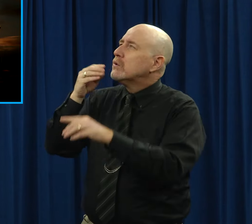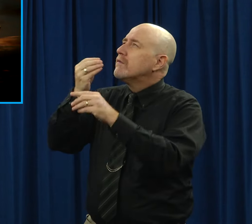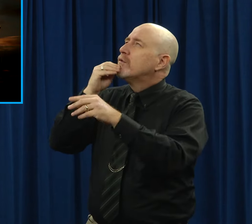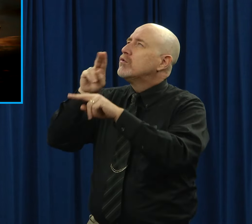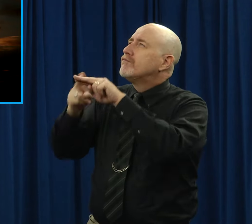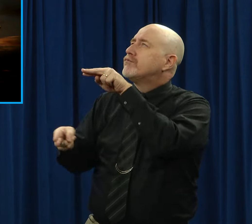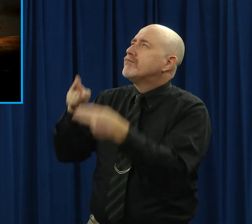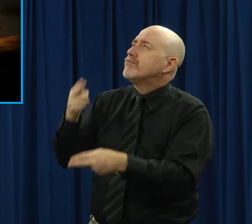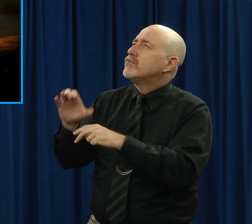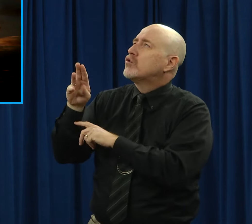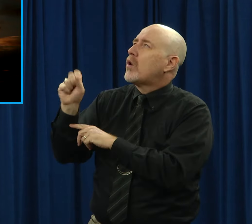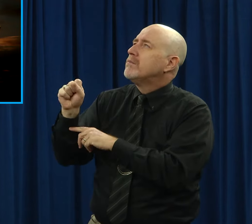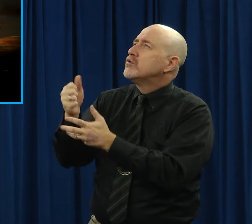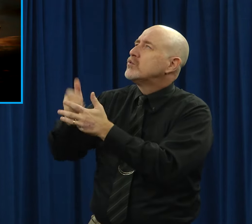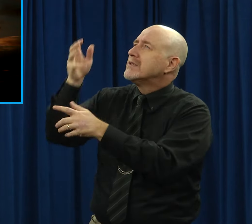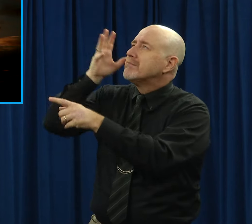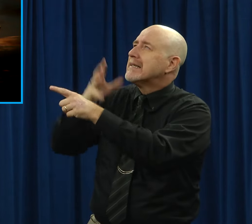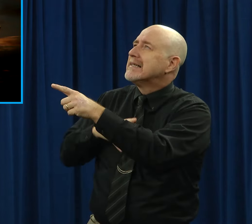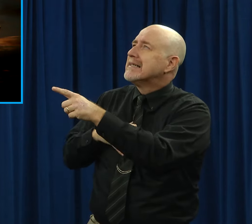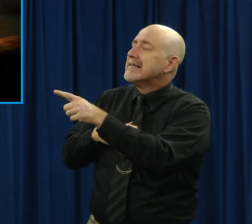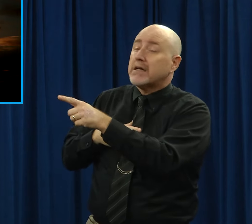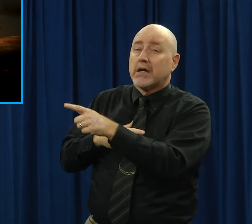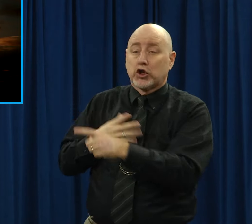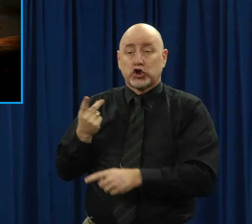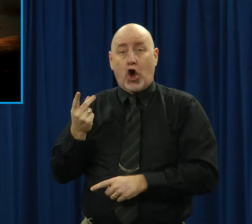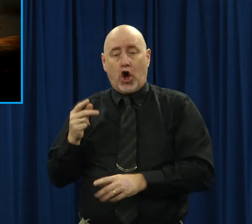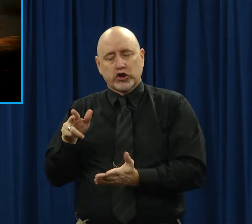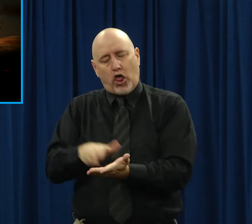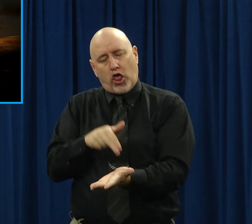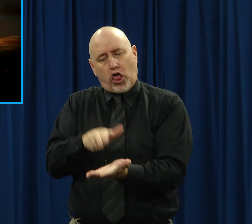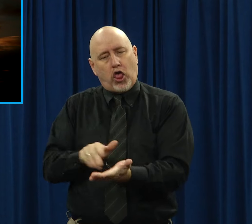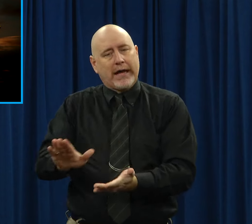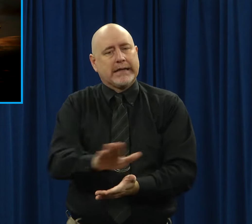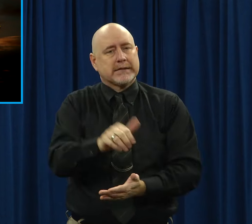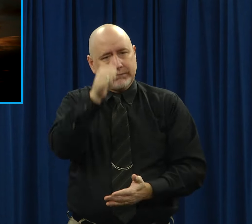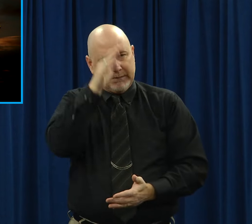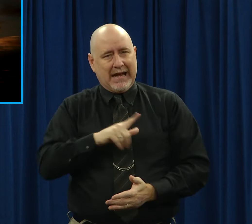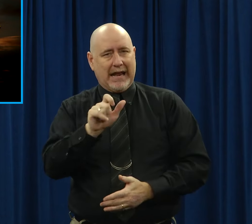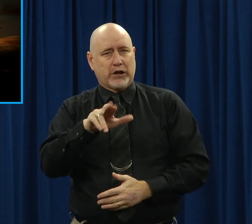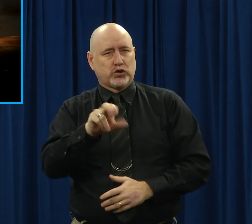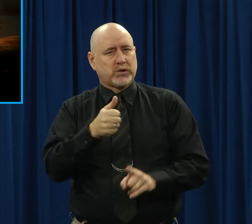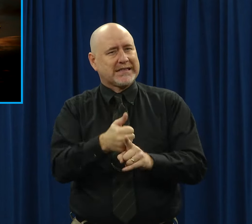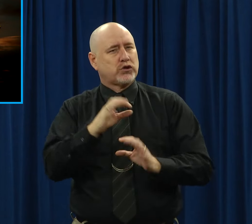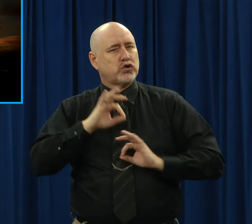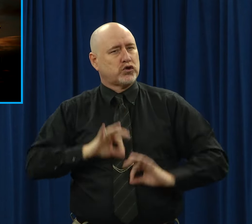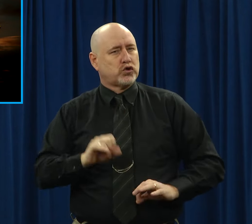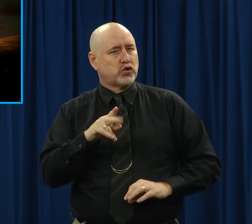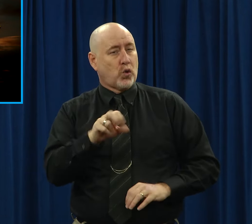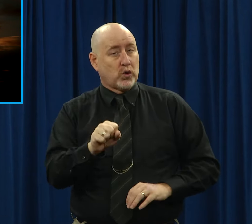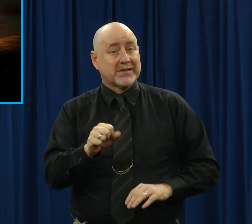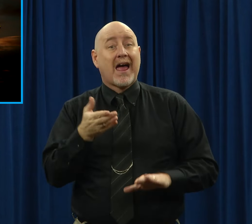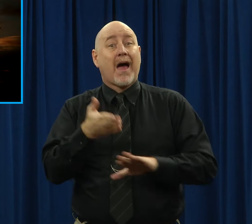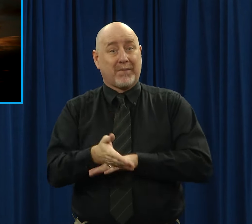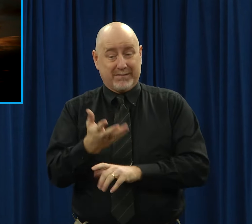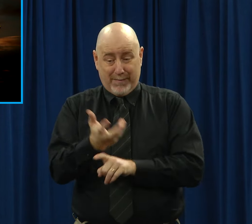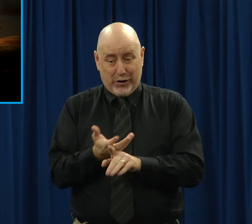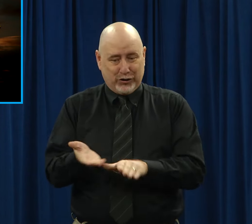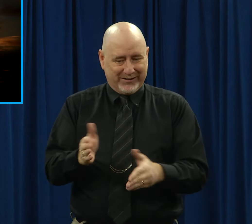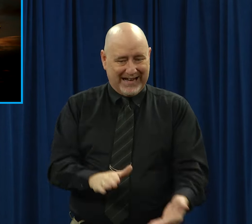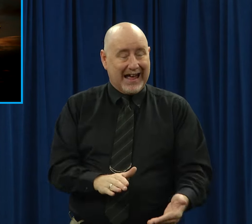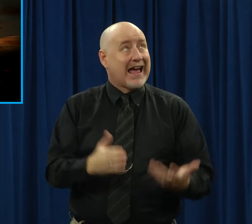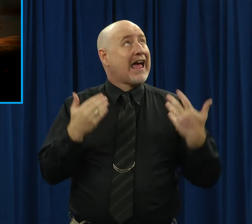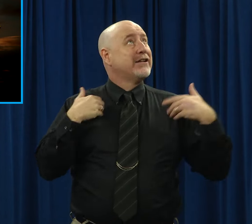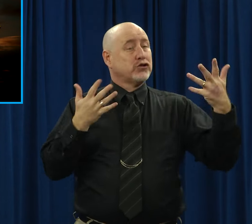fed with the crumbs which fell from the rich man's table. Moreover, the dogs came and licked his sores. So it was that the beggar died